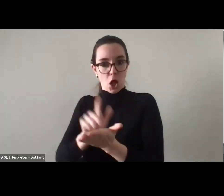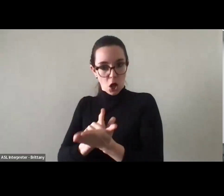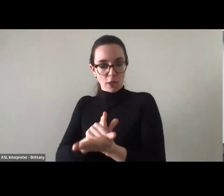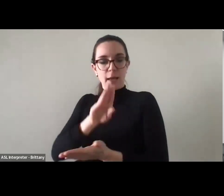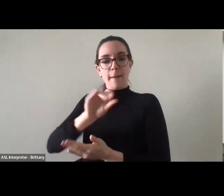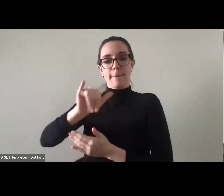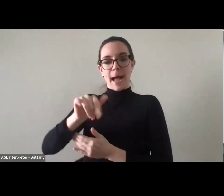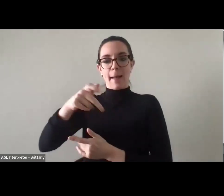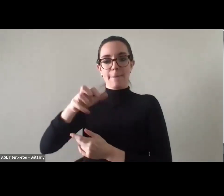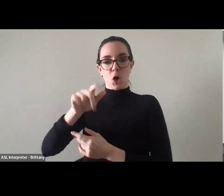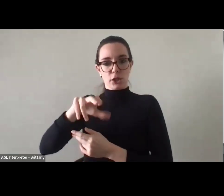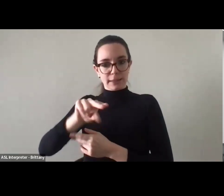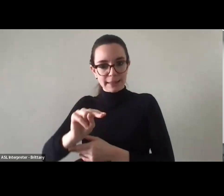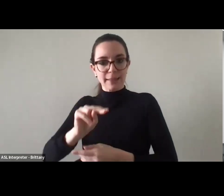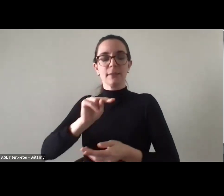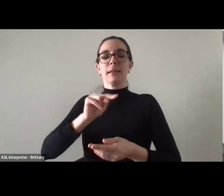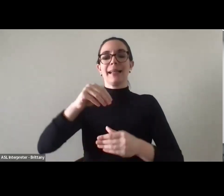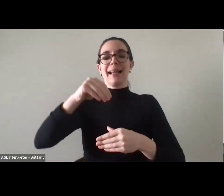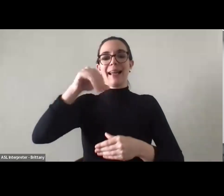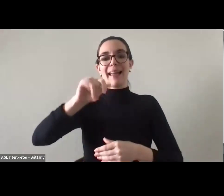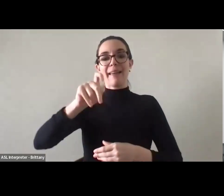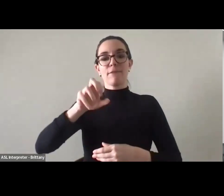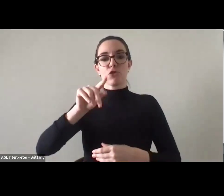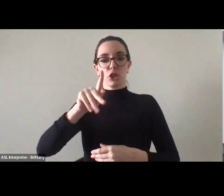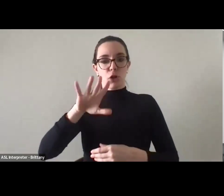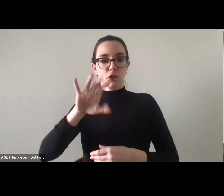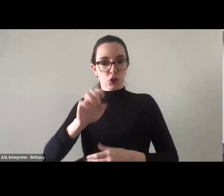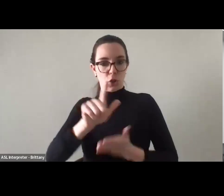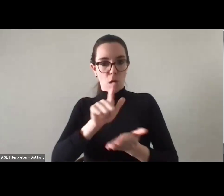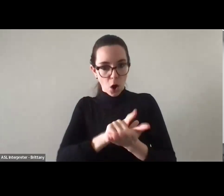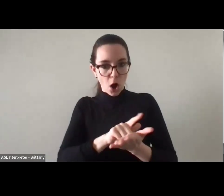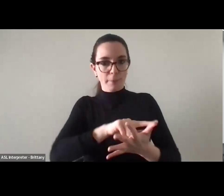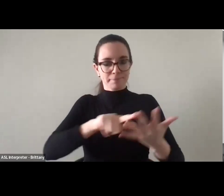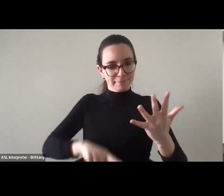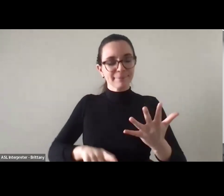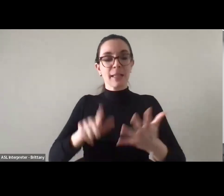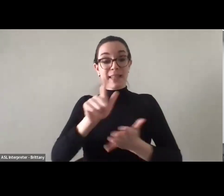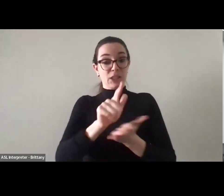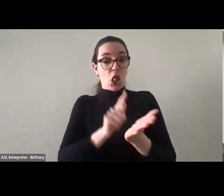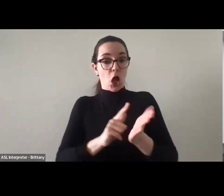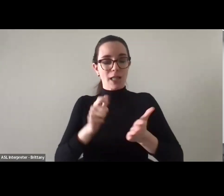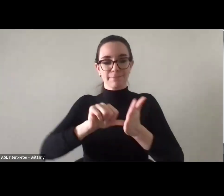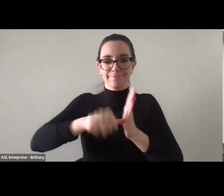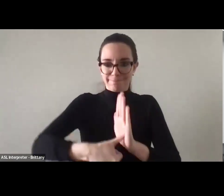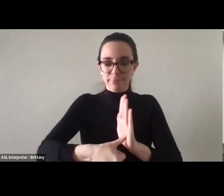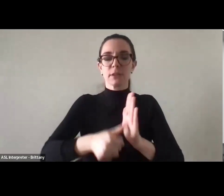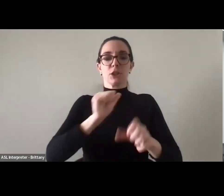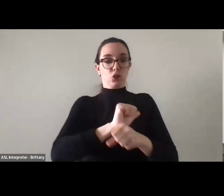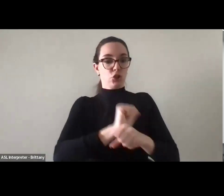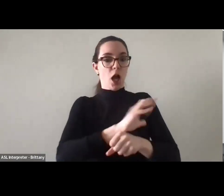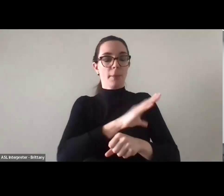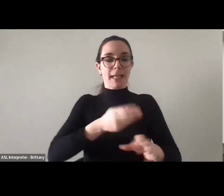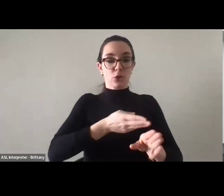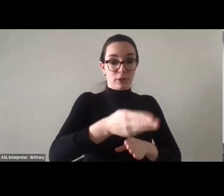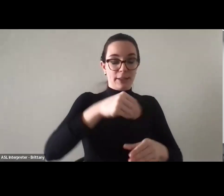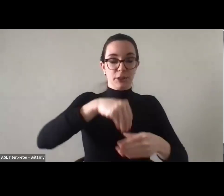the Inflation Reduction Act, and the CHIPS and Science Act. These laws emphasize jobs and careers in the emerging fields in the digital